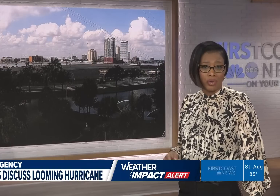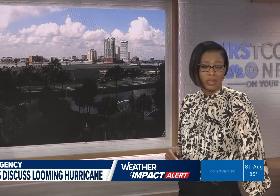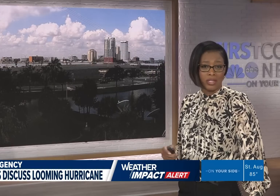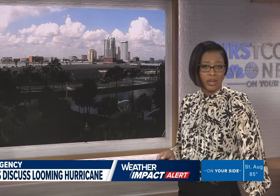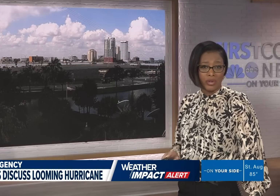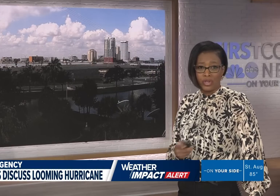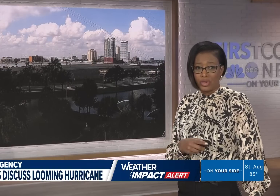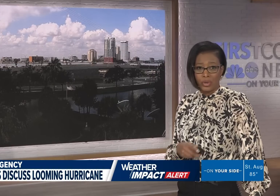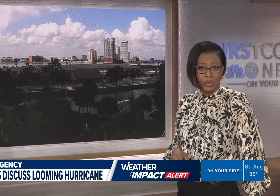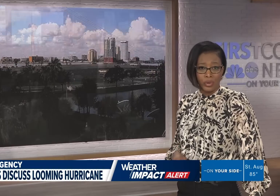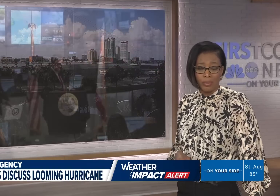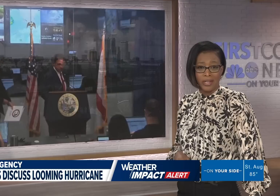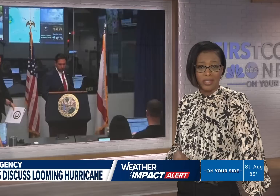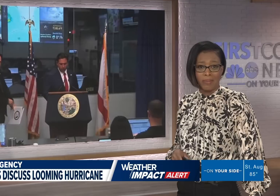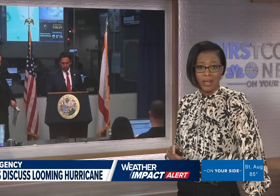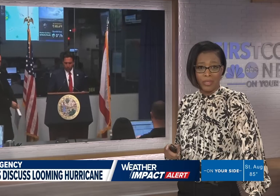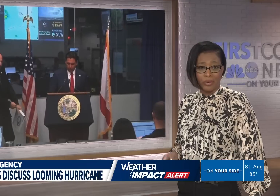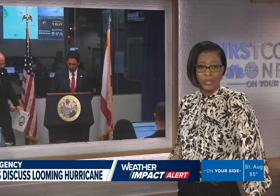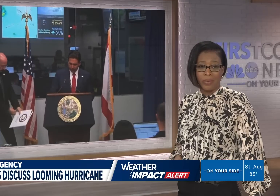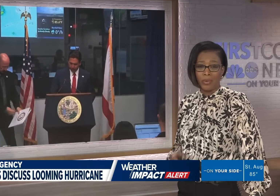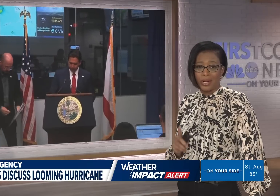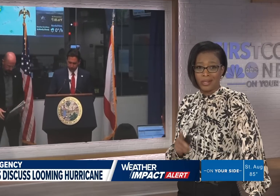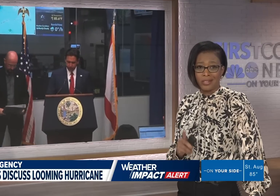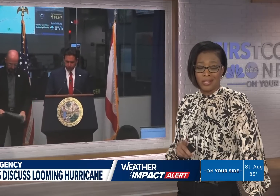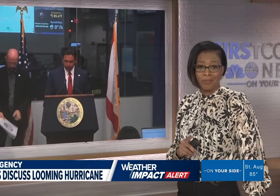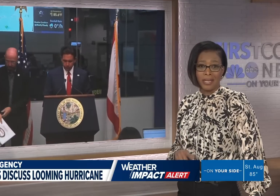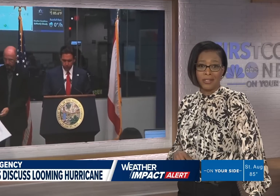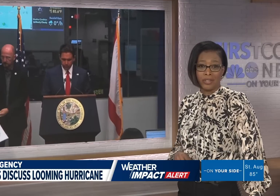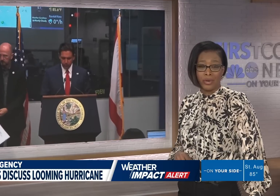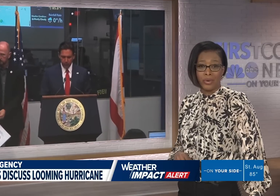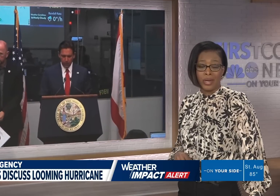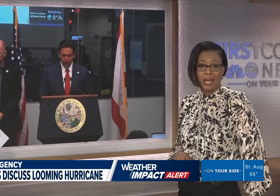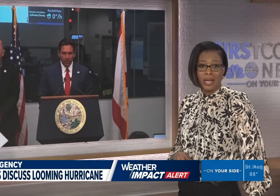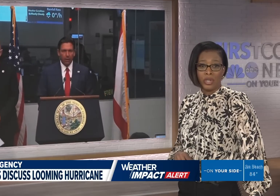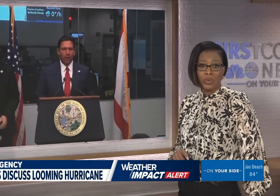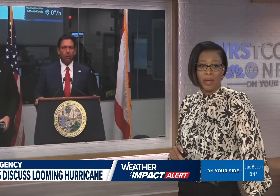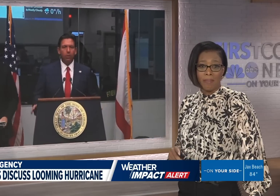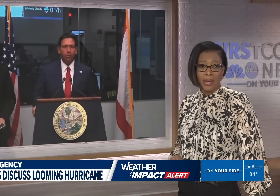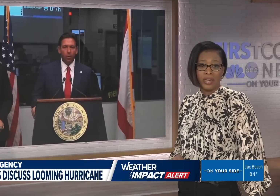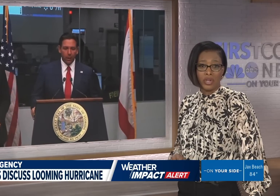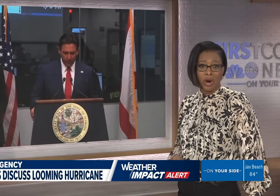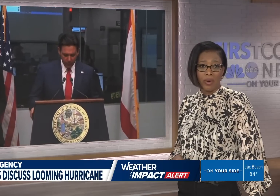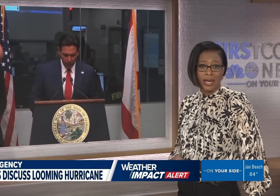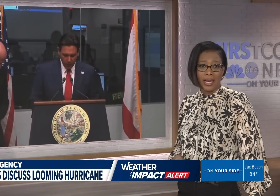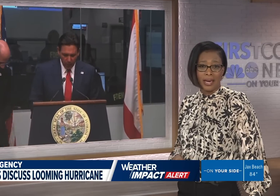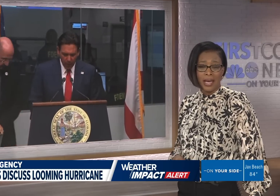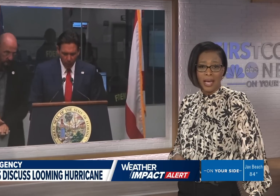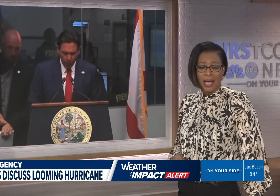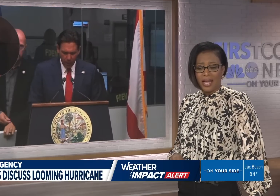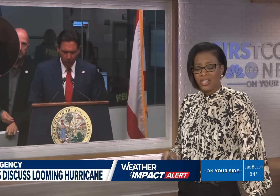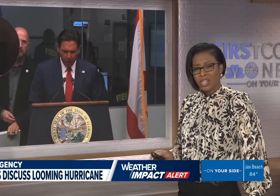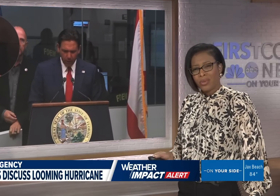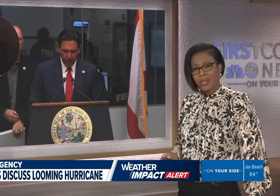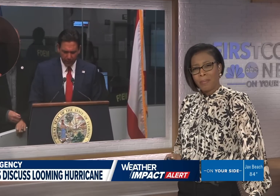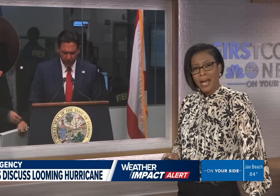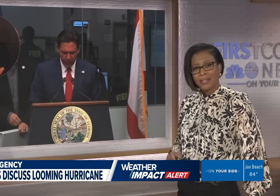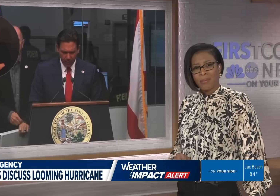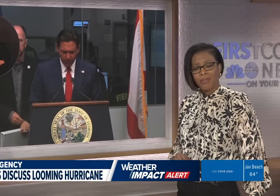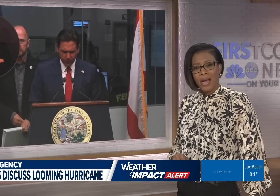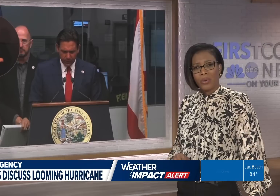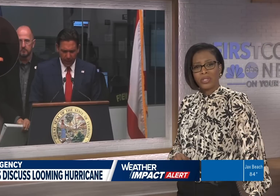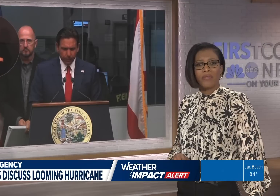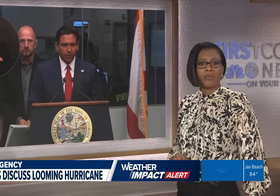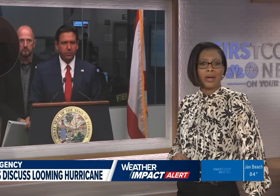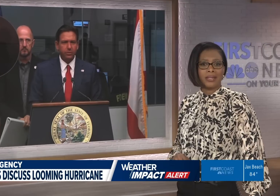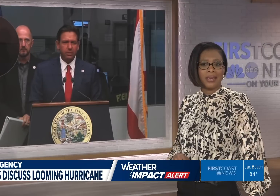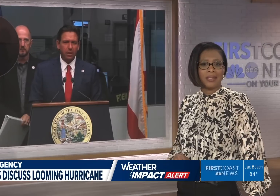Helene draws near. You just heard Lou mention by Thursday morning, this is expected to turn into a major hurricane. And just within the past couple